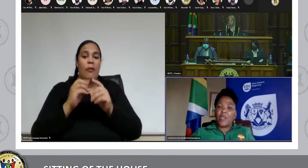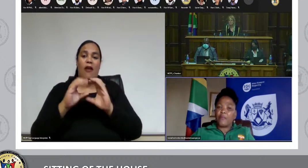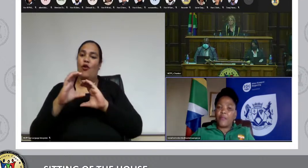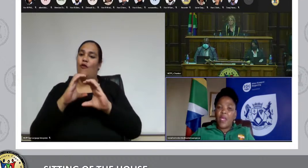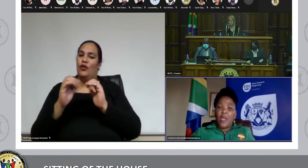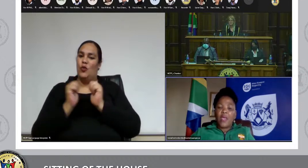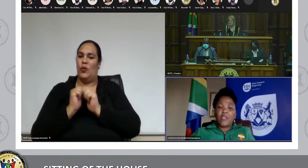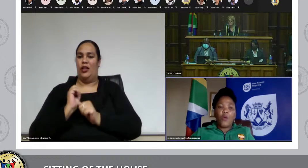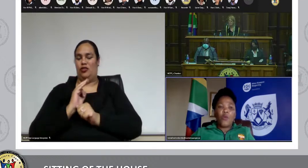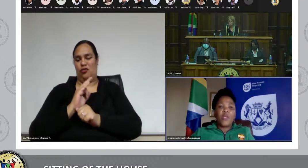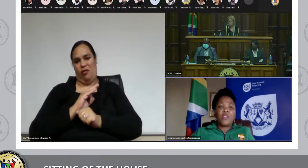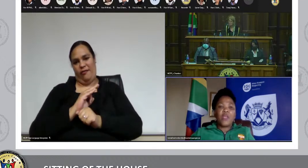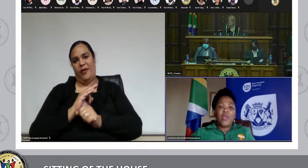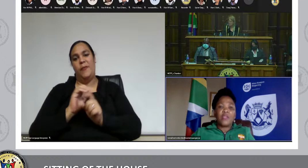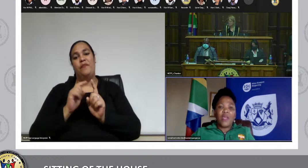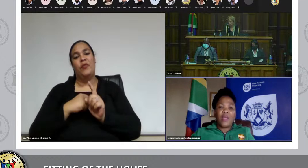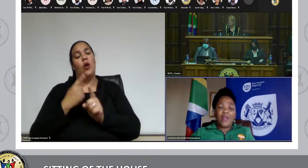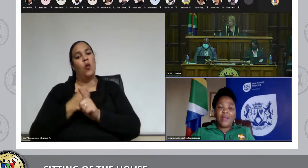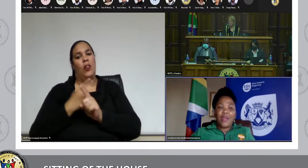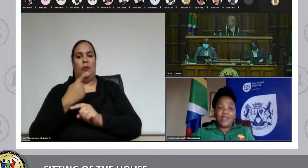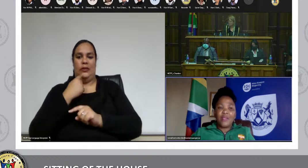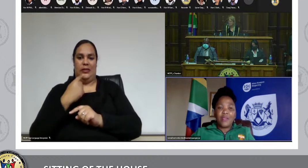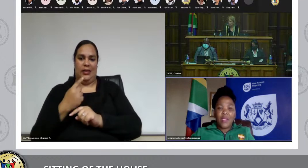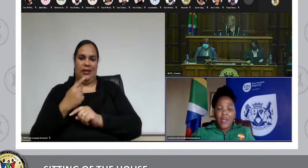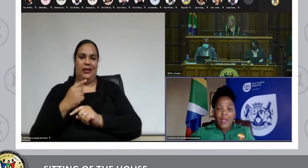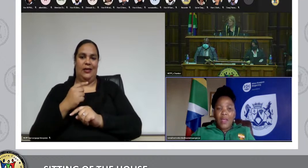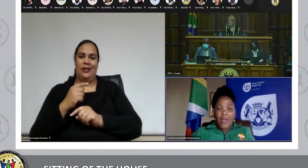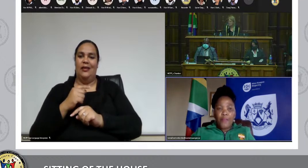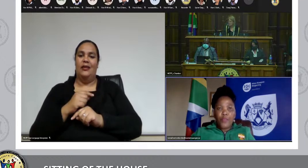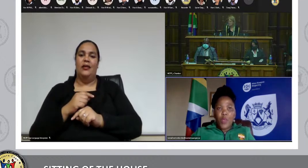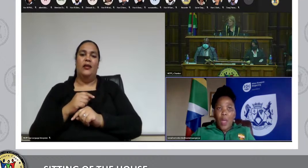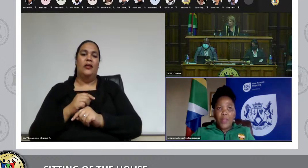conversation with the staff. As I always say, that it doesn't,